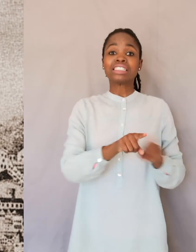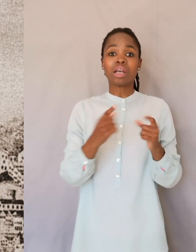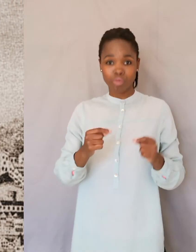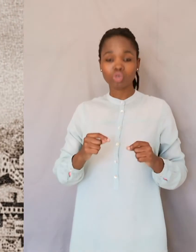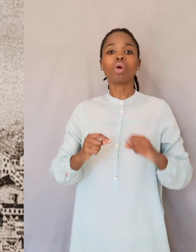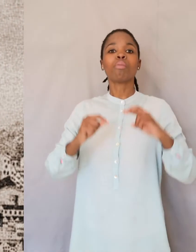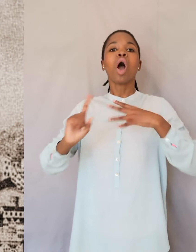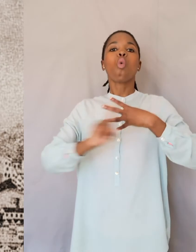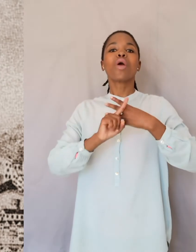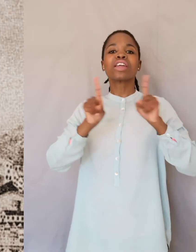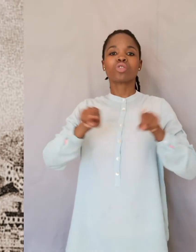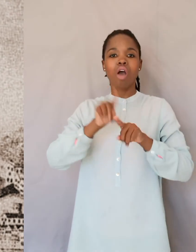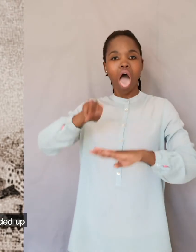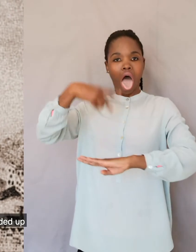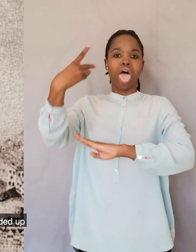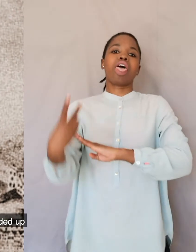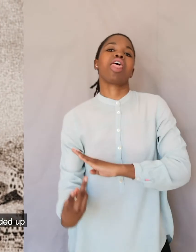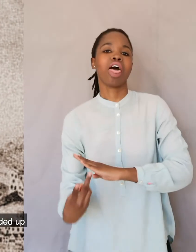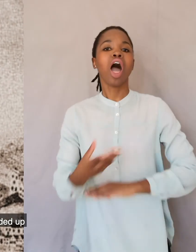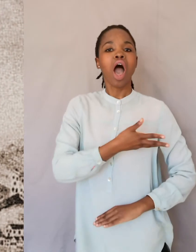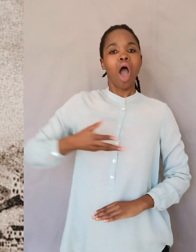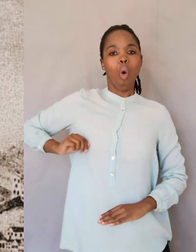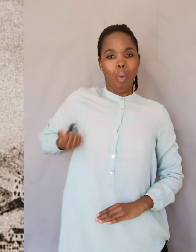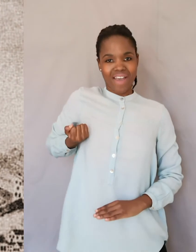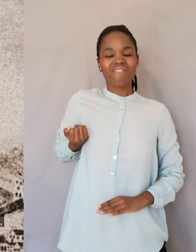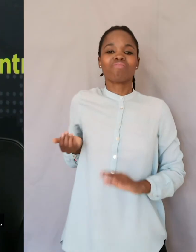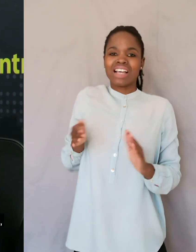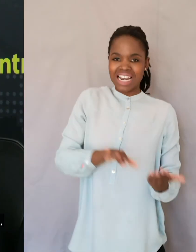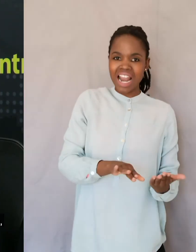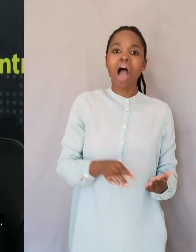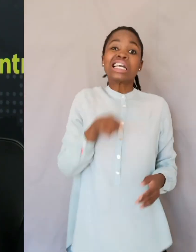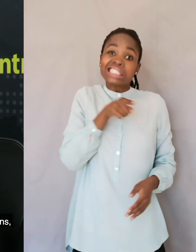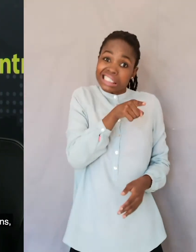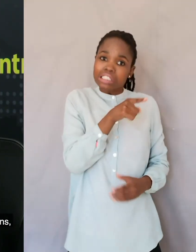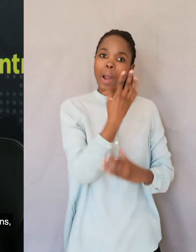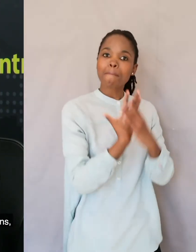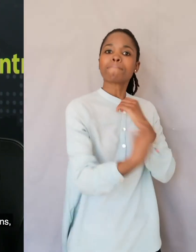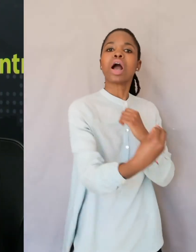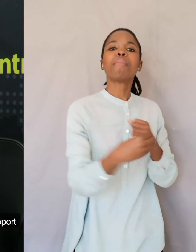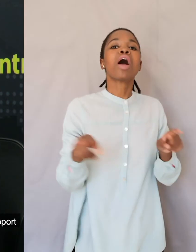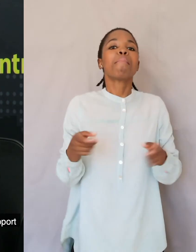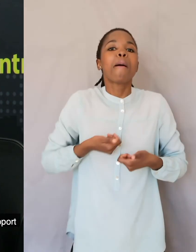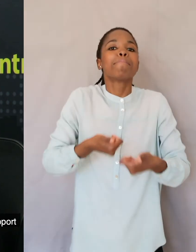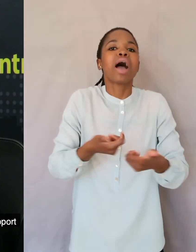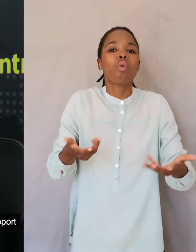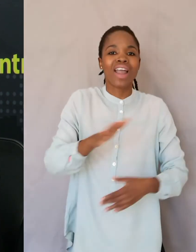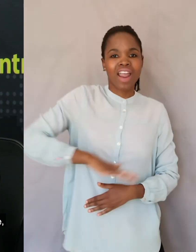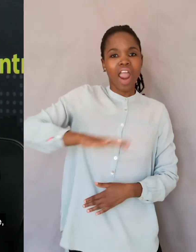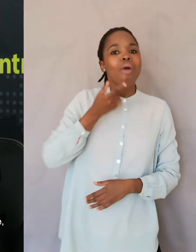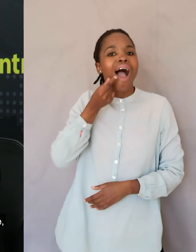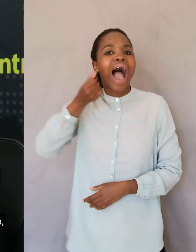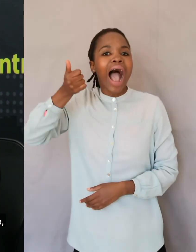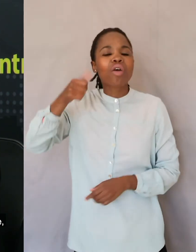herself, while he fled. And he actually ended up going back in to the Hungarians, securing their support